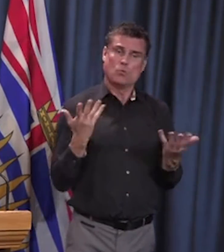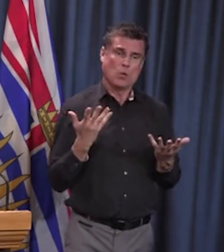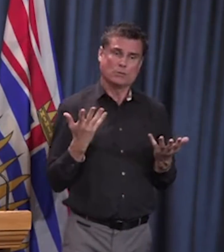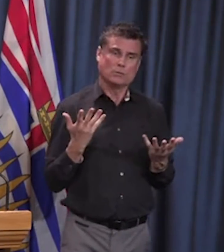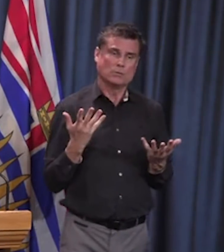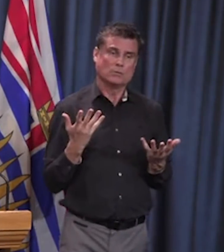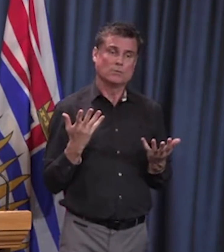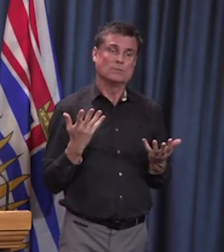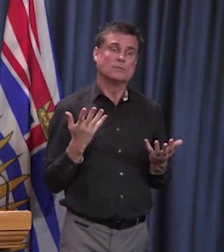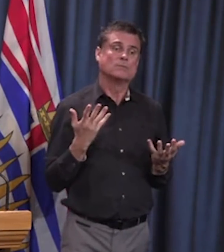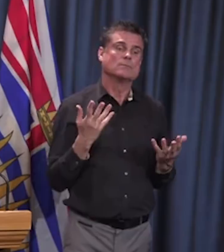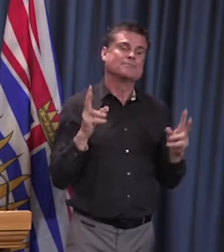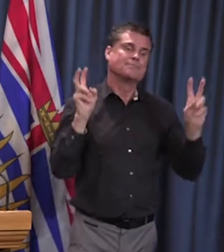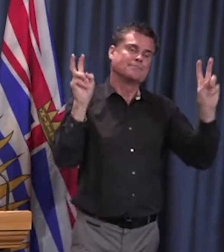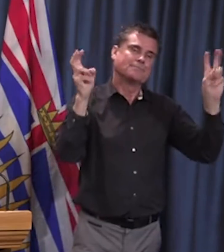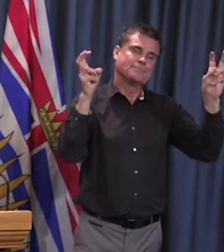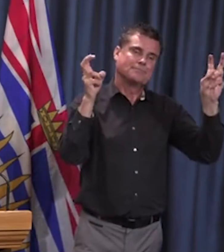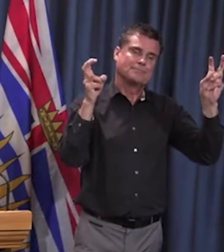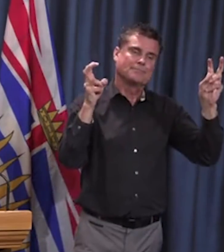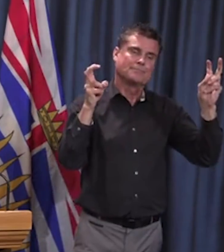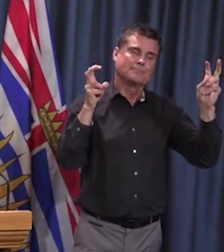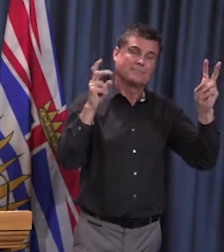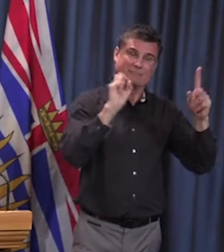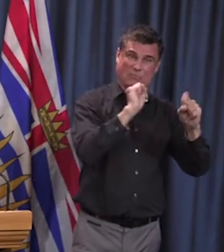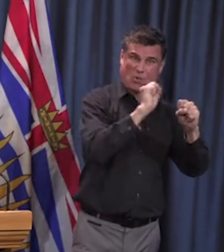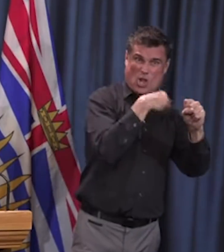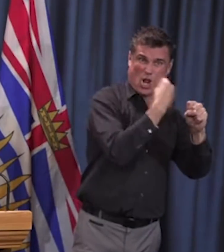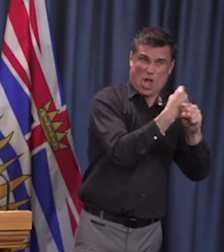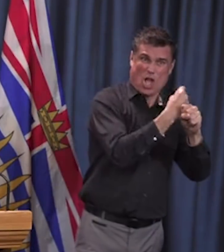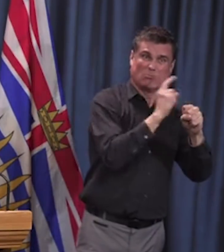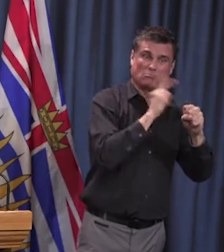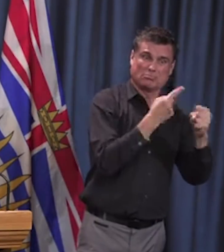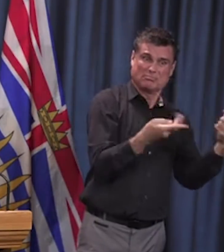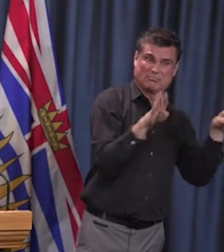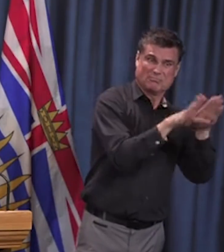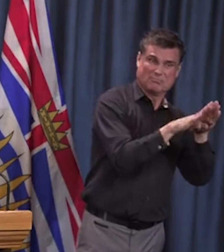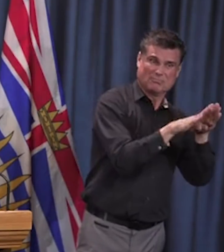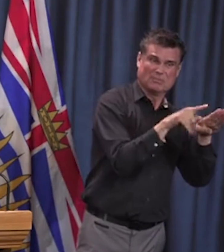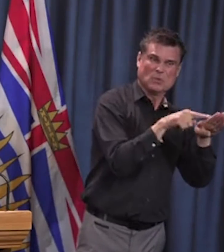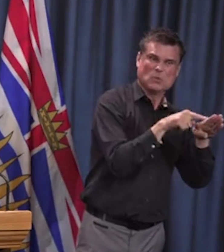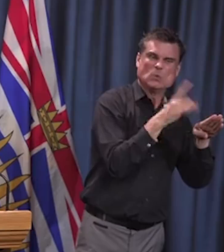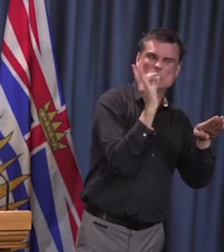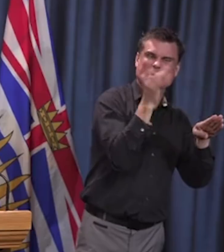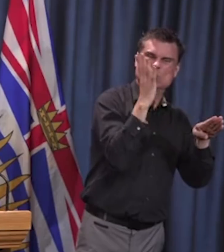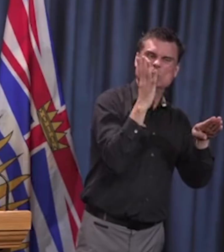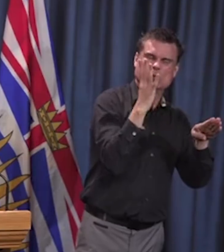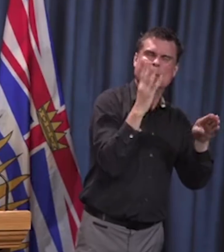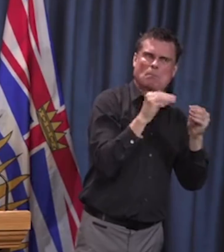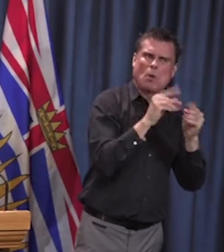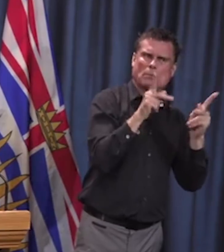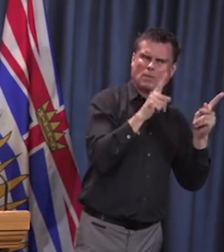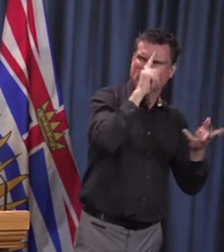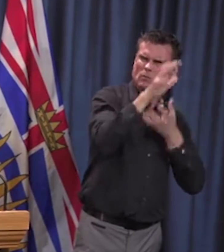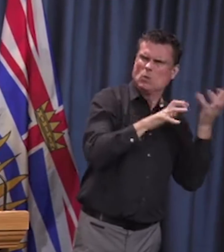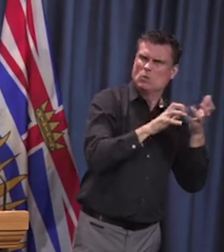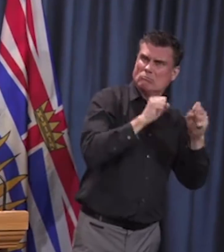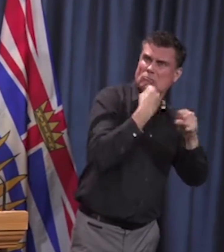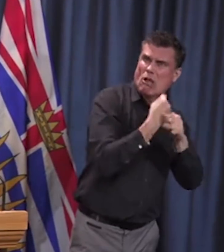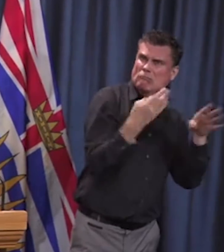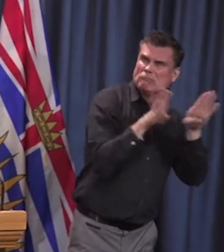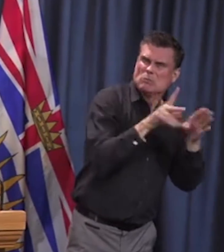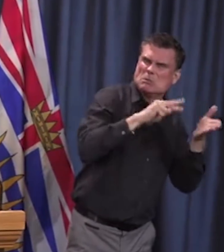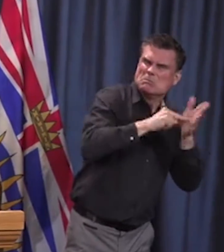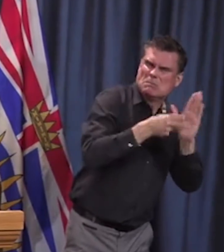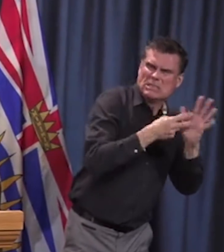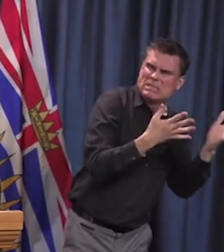shutdown that, in my opinion, will create more confusion rather than less. We're working sector by sector, making sure that those individuals critically